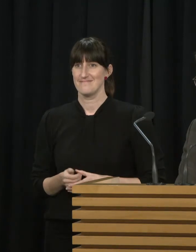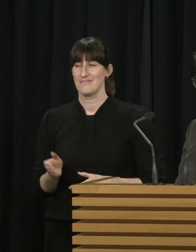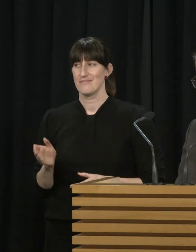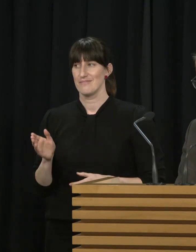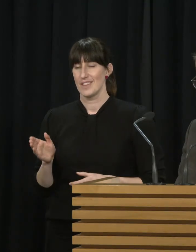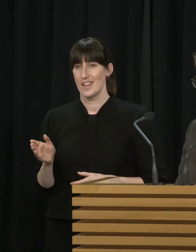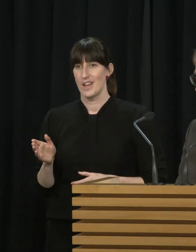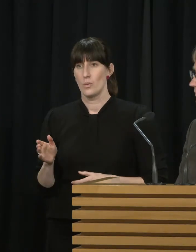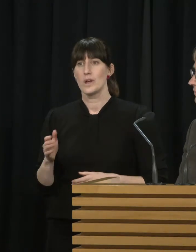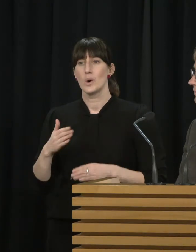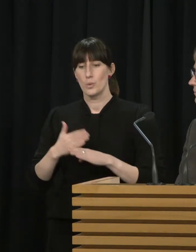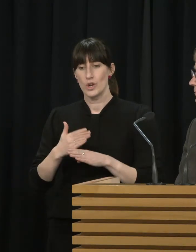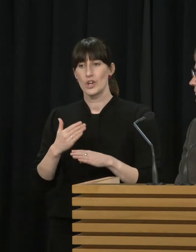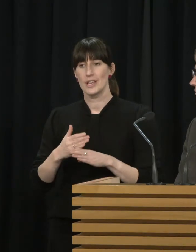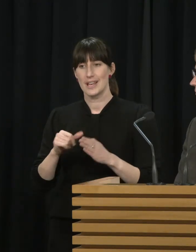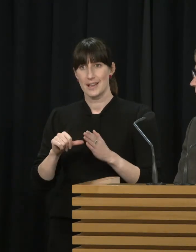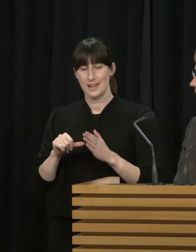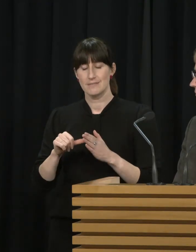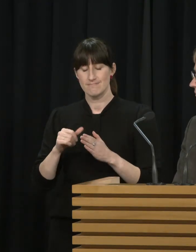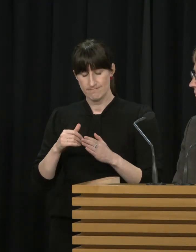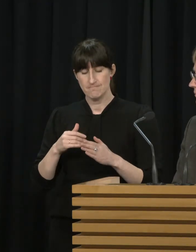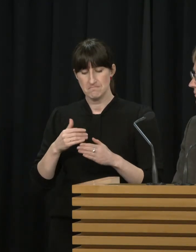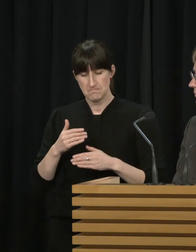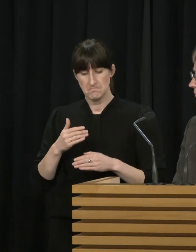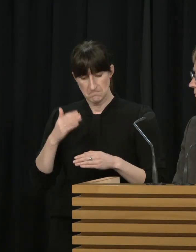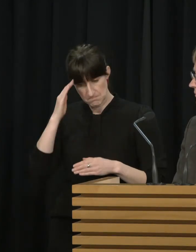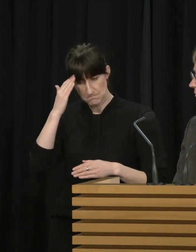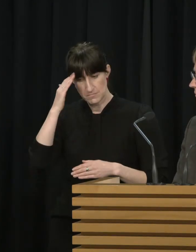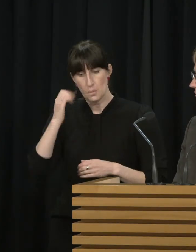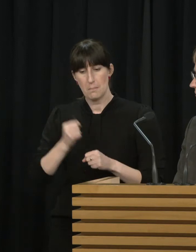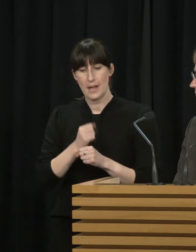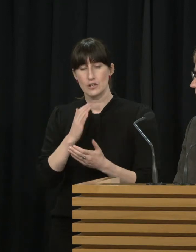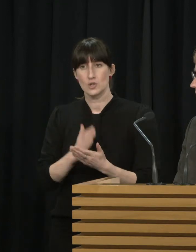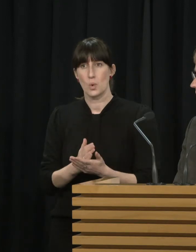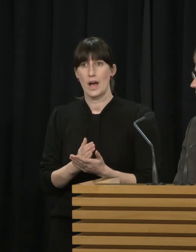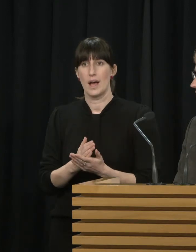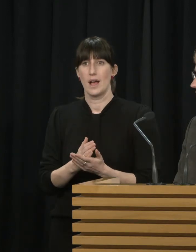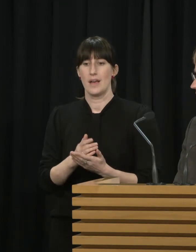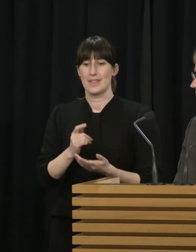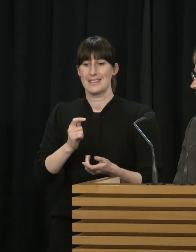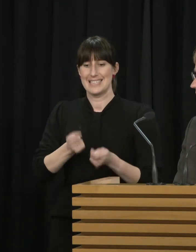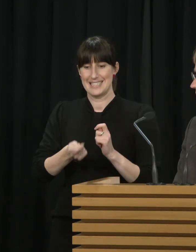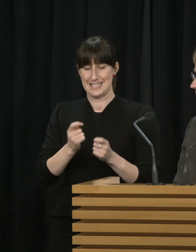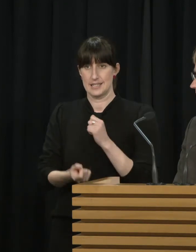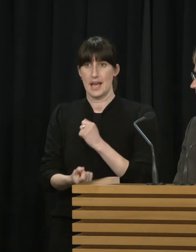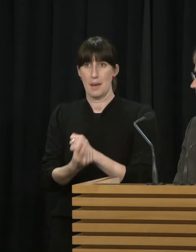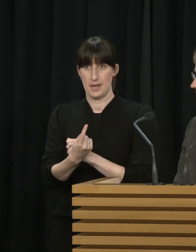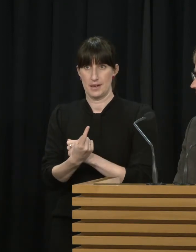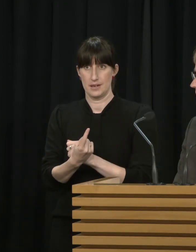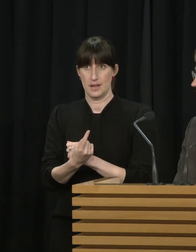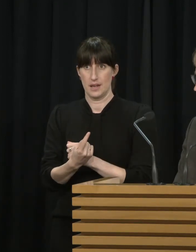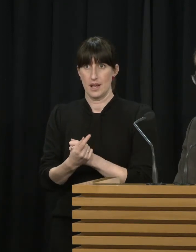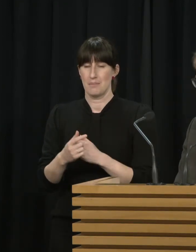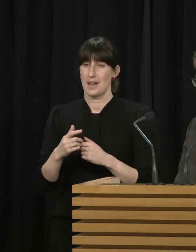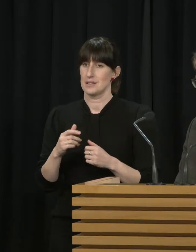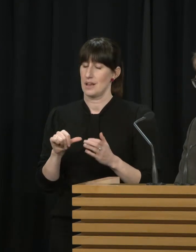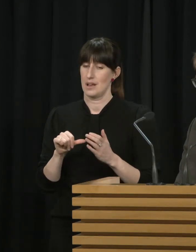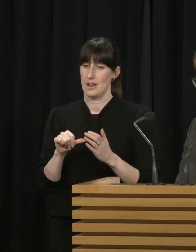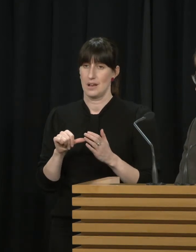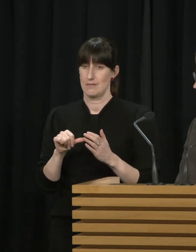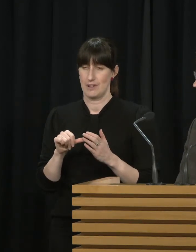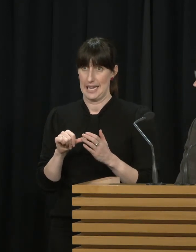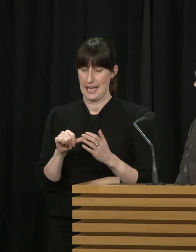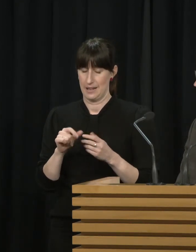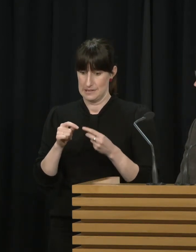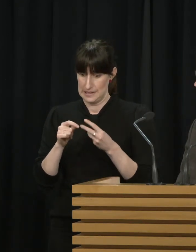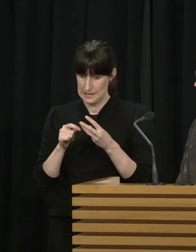to make sure that that required testing order is being complied with, and it's a pretty granular process. So it's literally going through name by name to identify whether they've